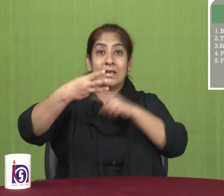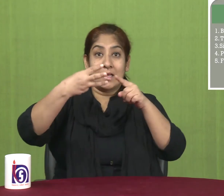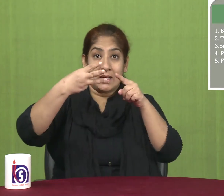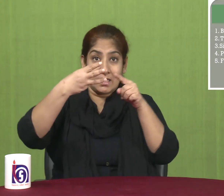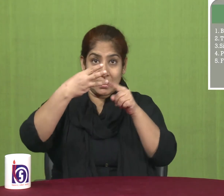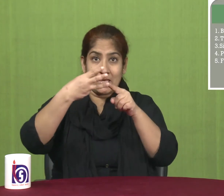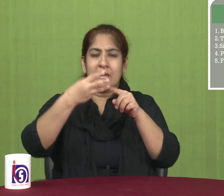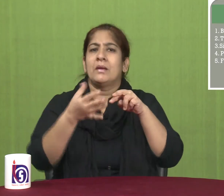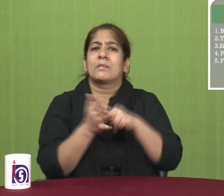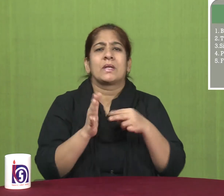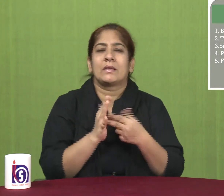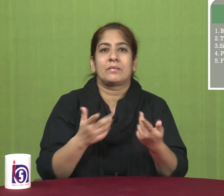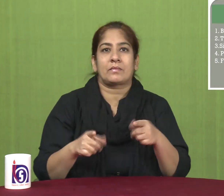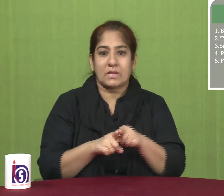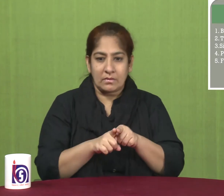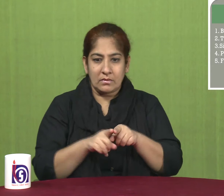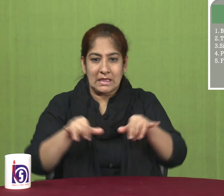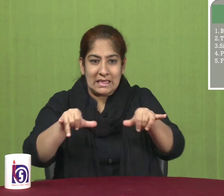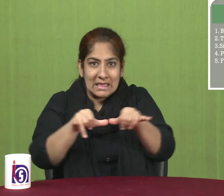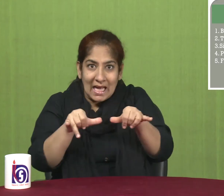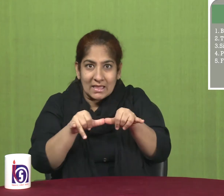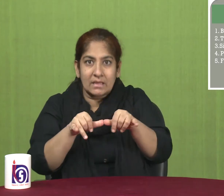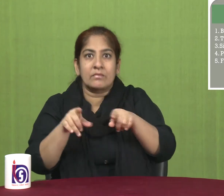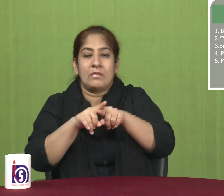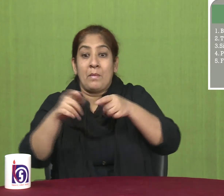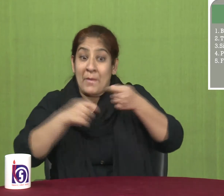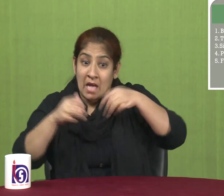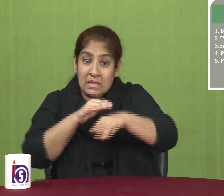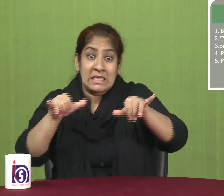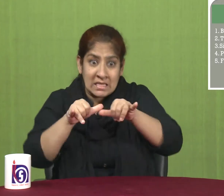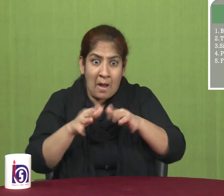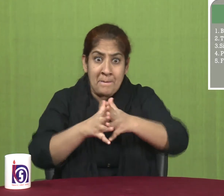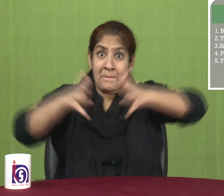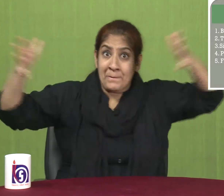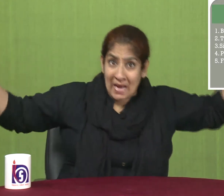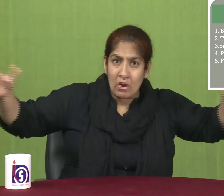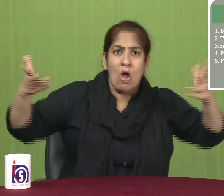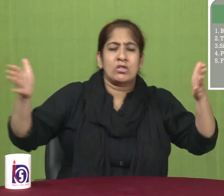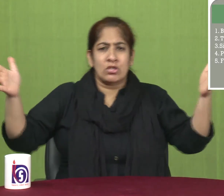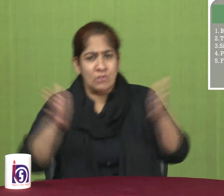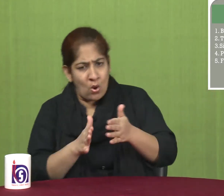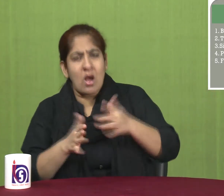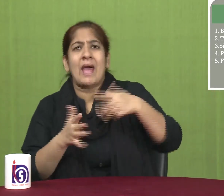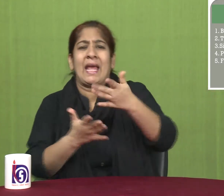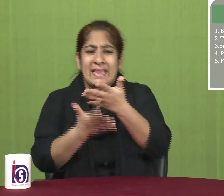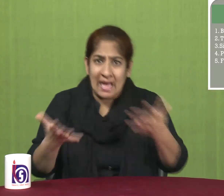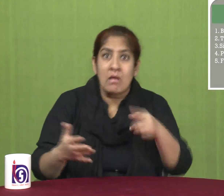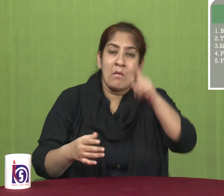The third important factor which affects capital requirement is the size of the business, a